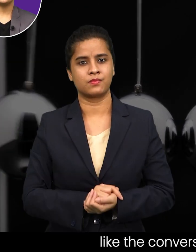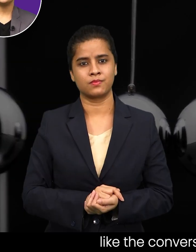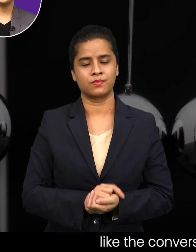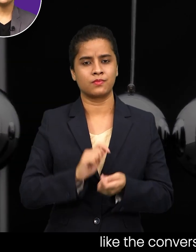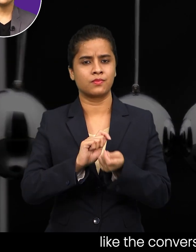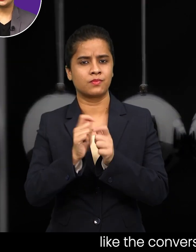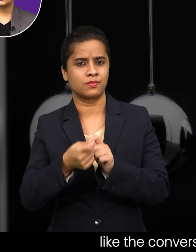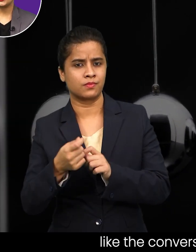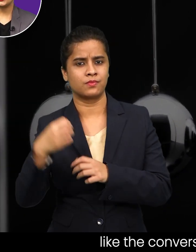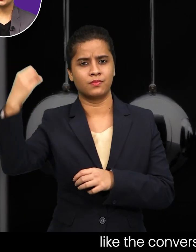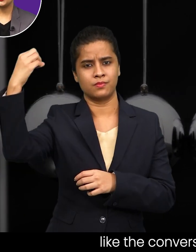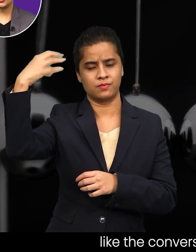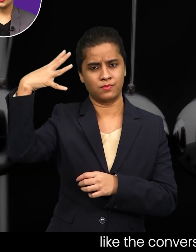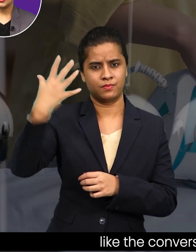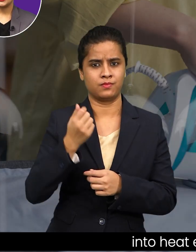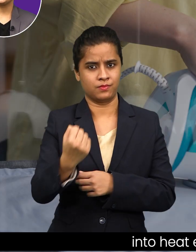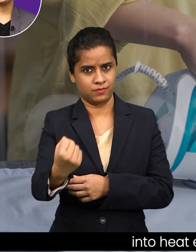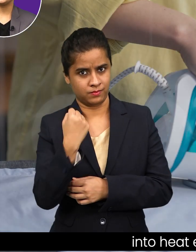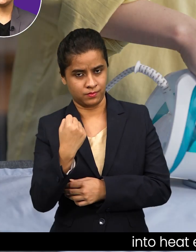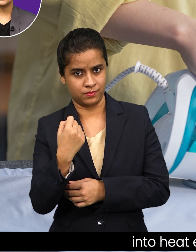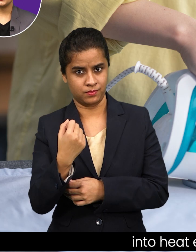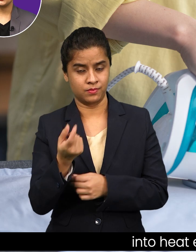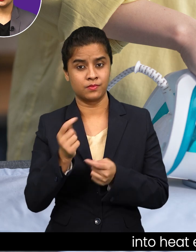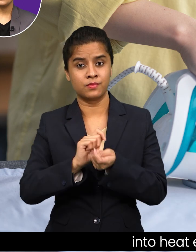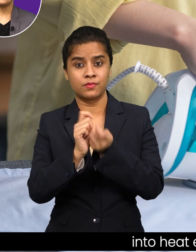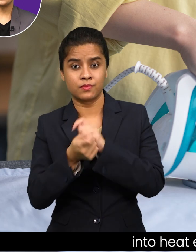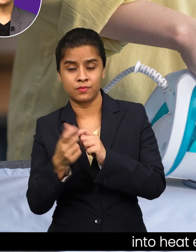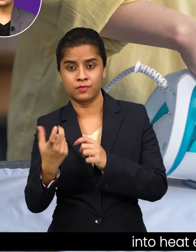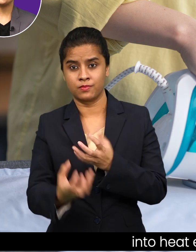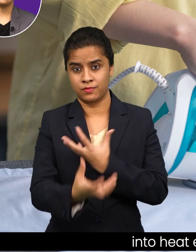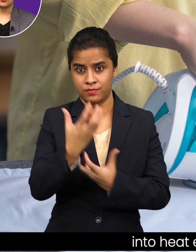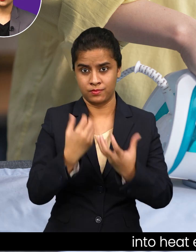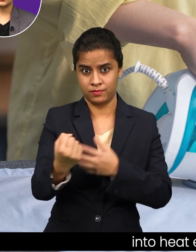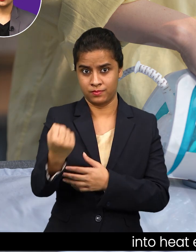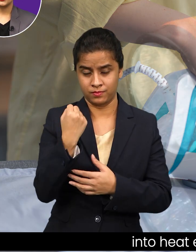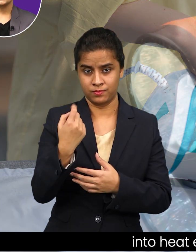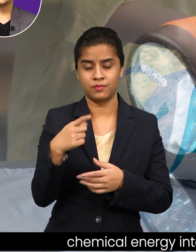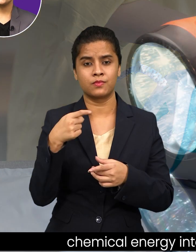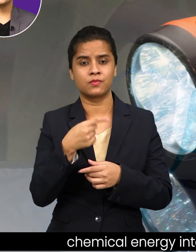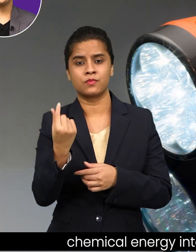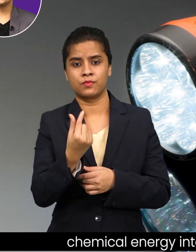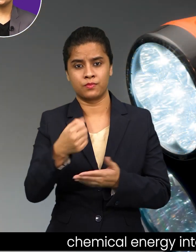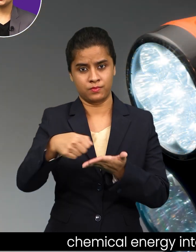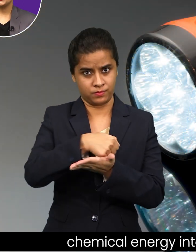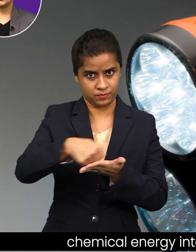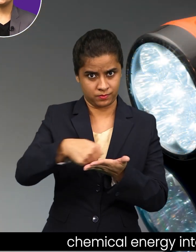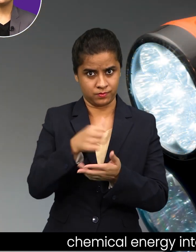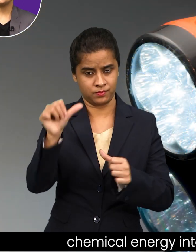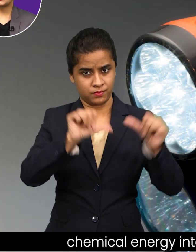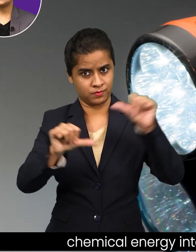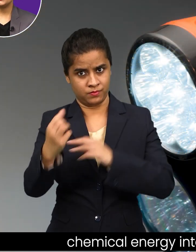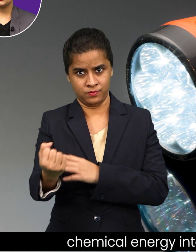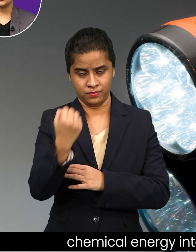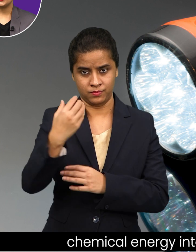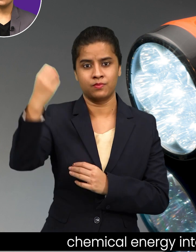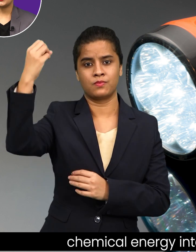the conversion of electrical energy into heat energy by iron box, chemical energy into